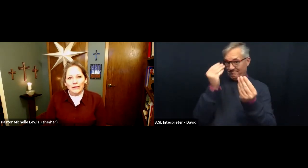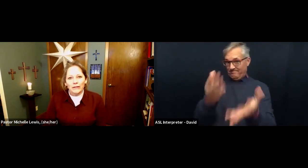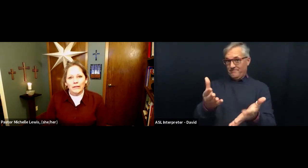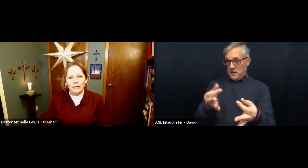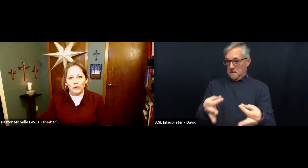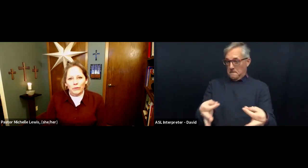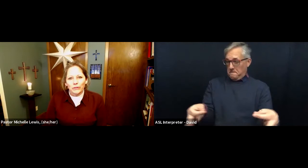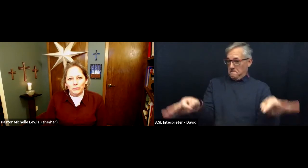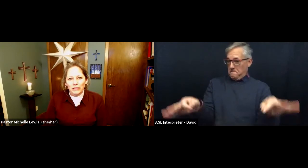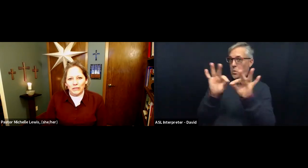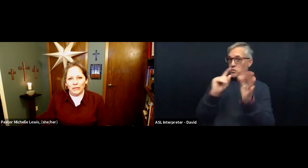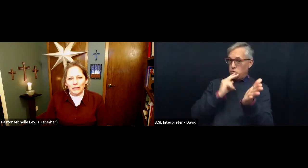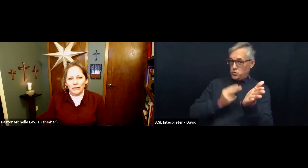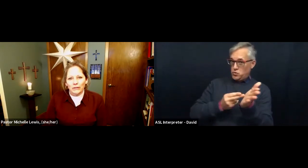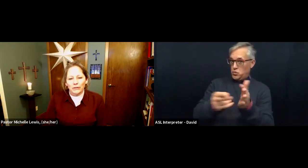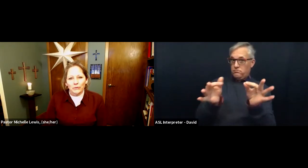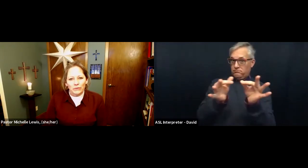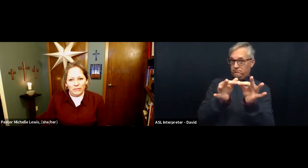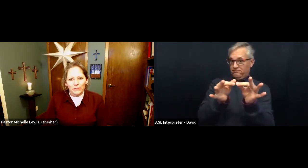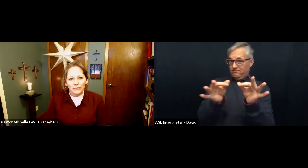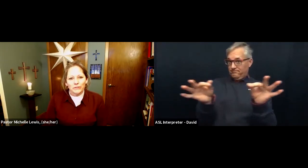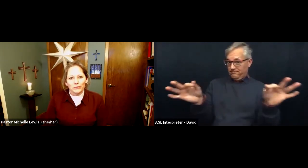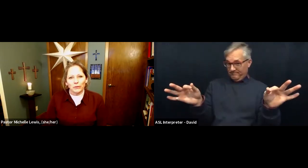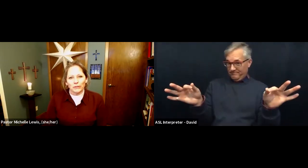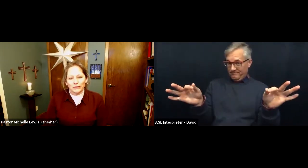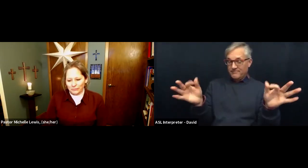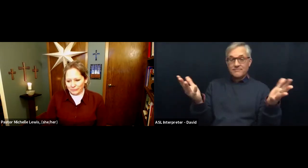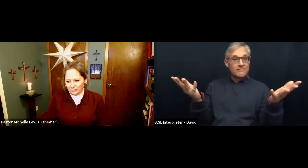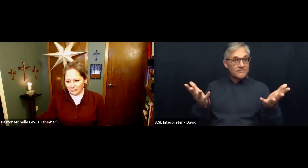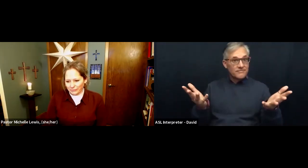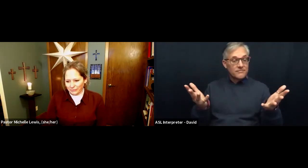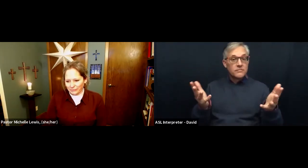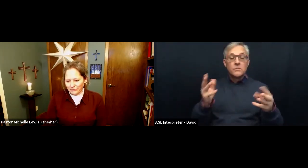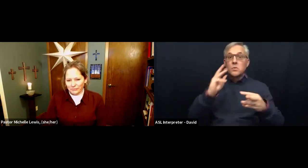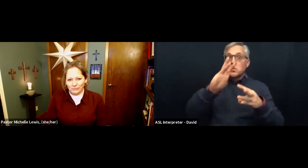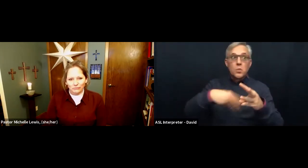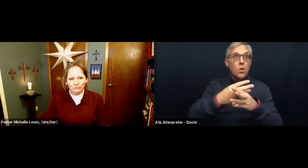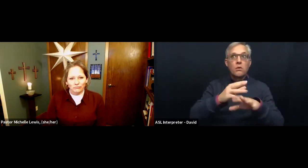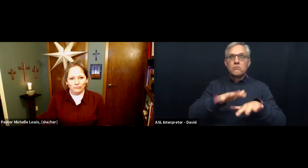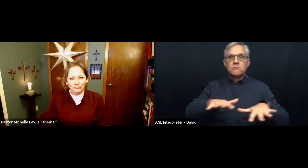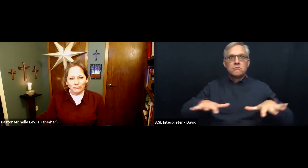God will be revealed to the world.